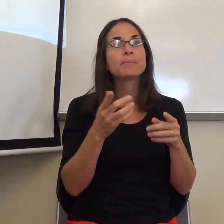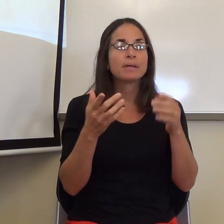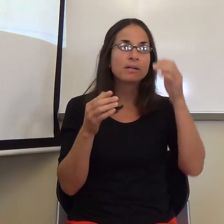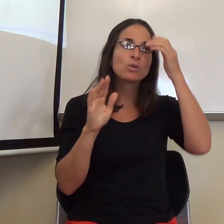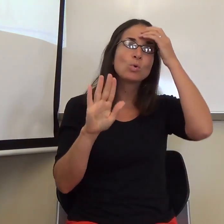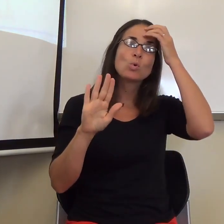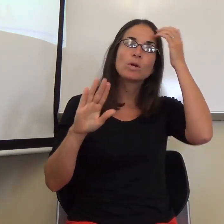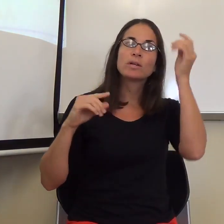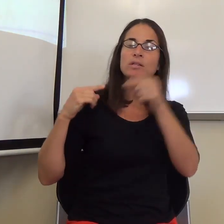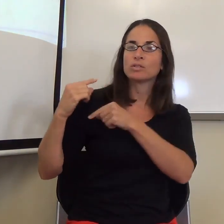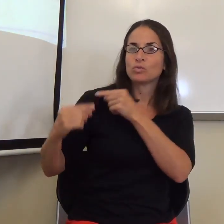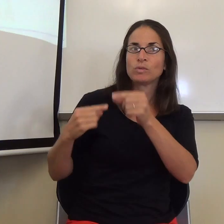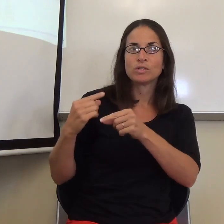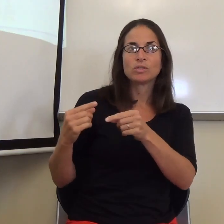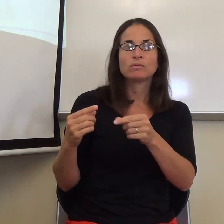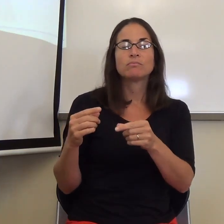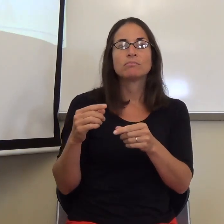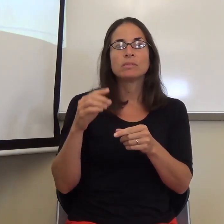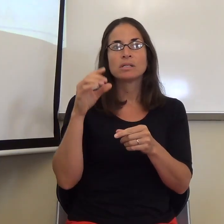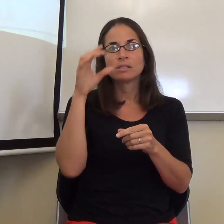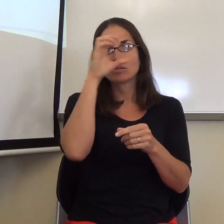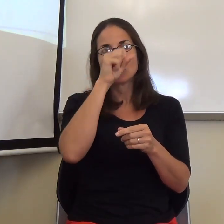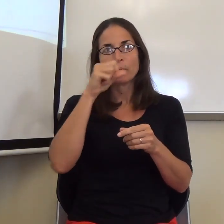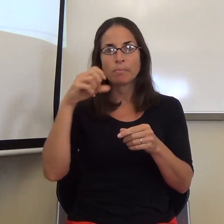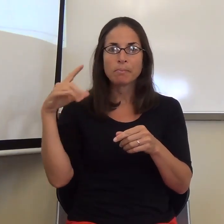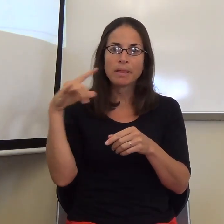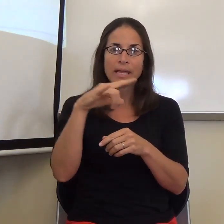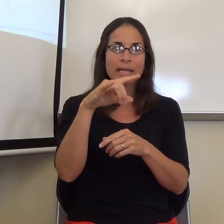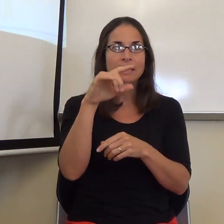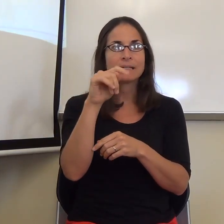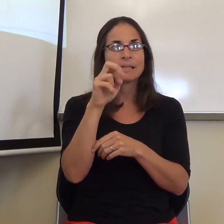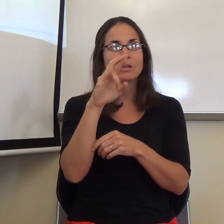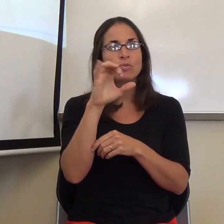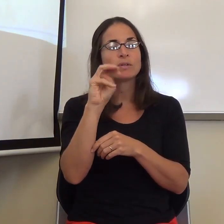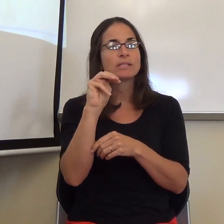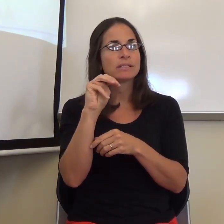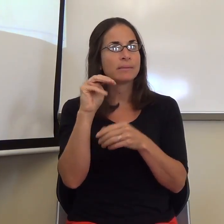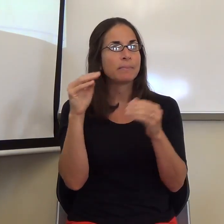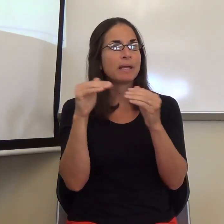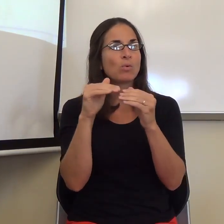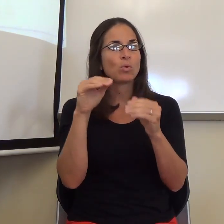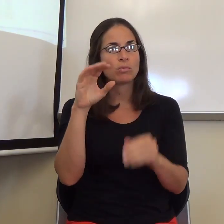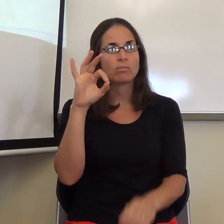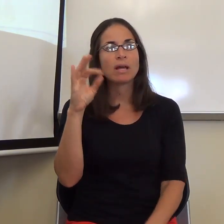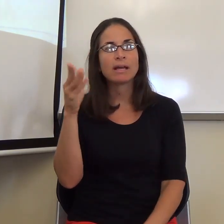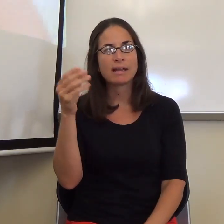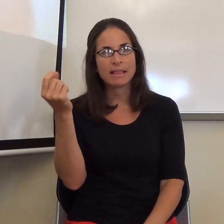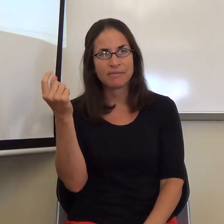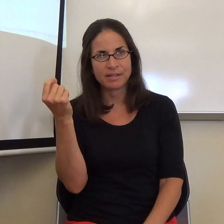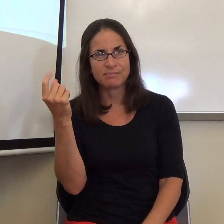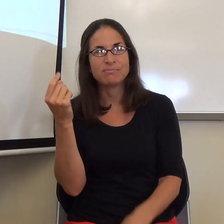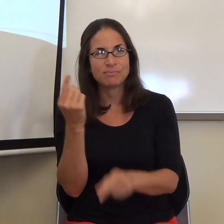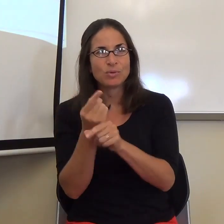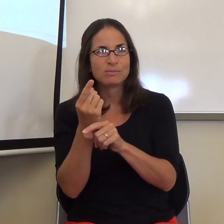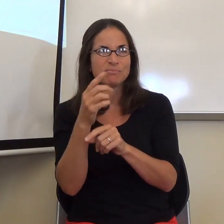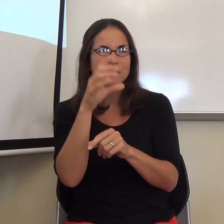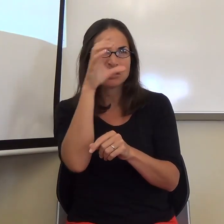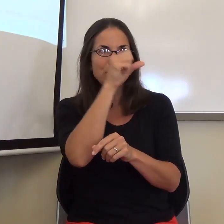generation especially tends to think of planes and terrorism equals 9/11, right? So younger people's